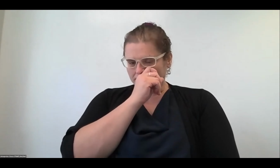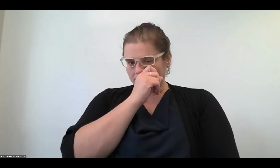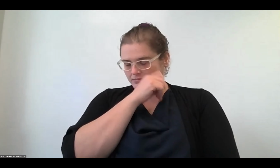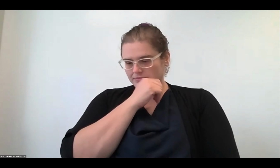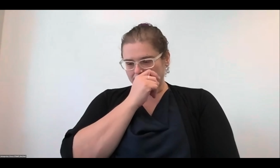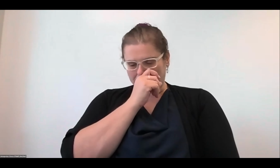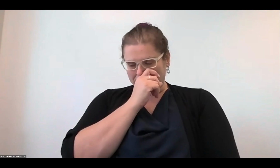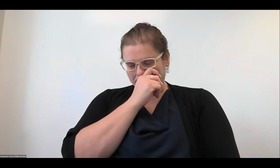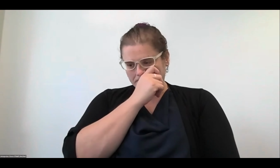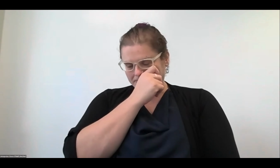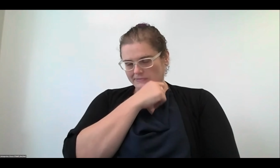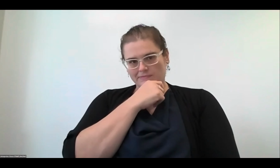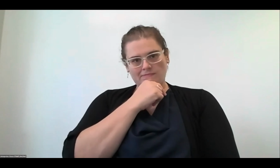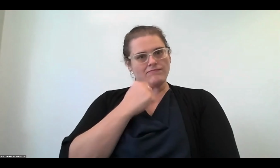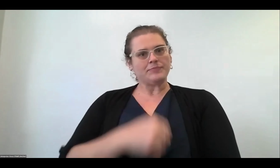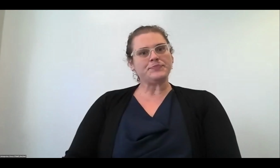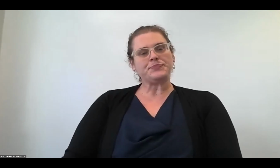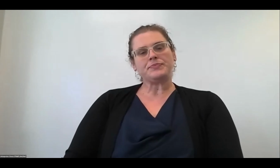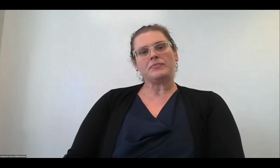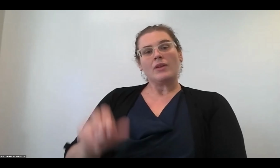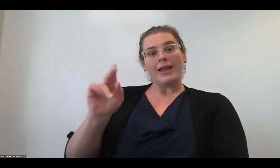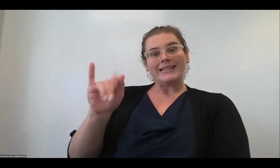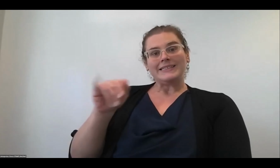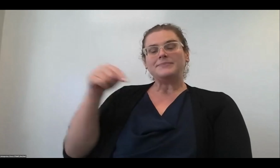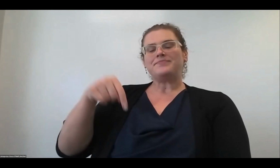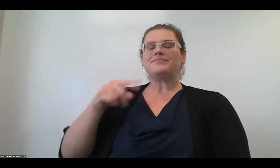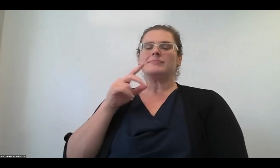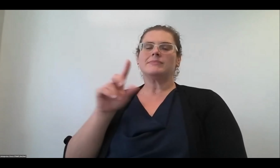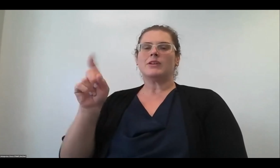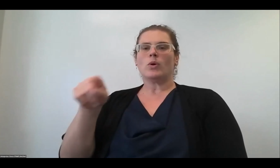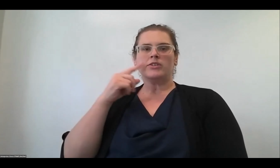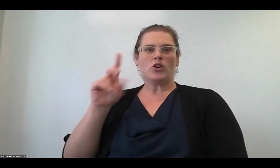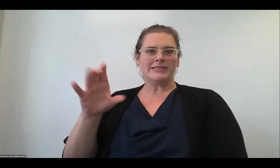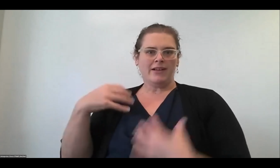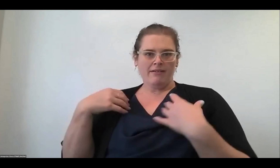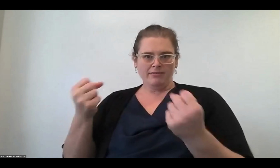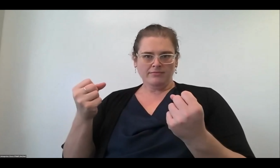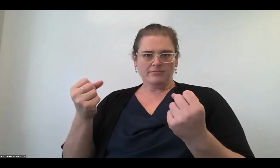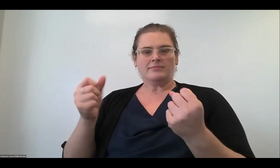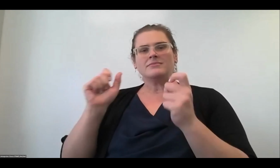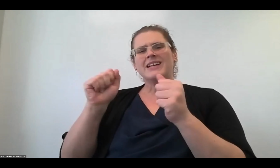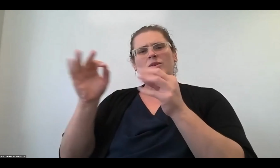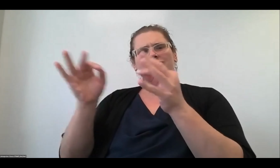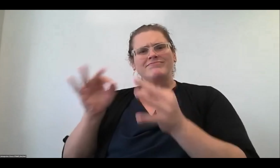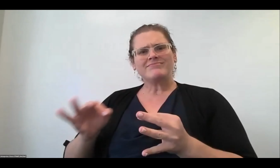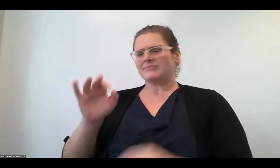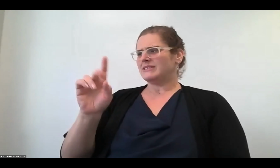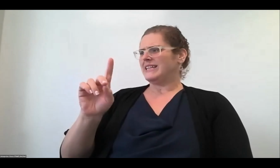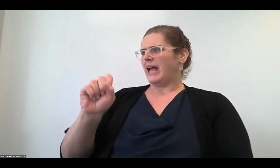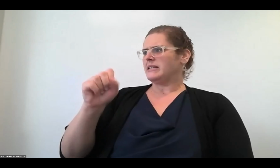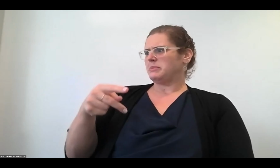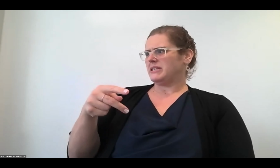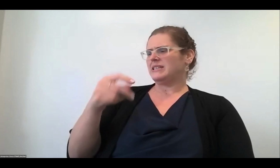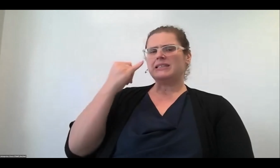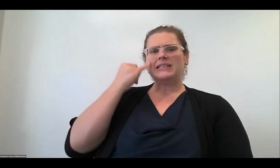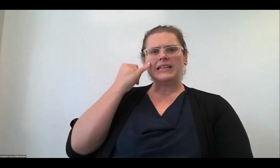So this is for DC Health. Could you explain the need for DSPs to wear eye protection in